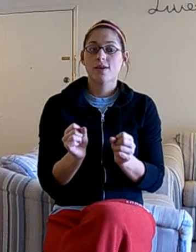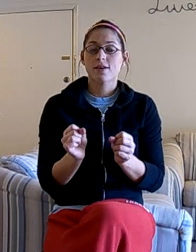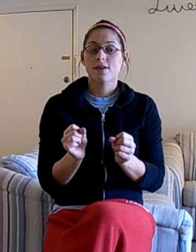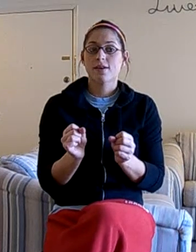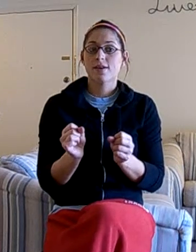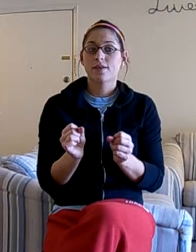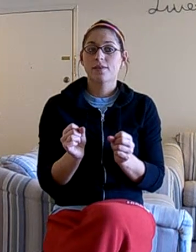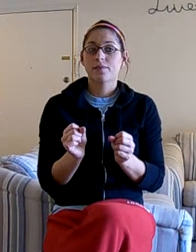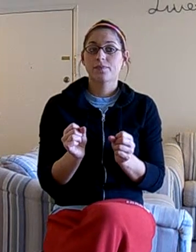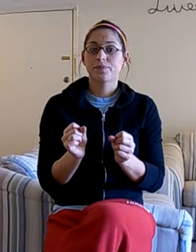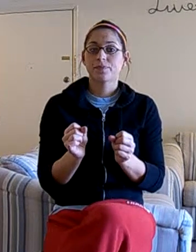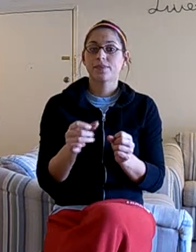it's about that far